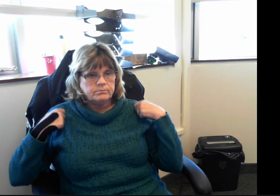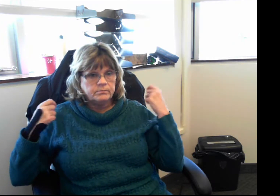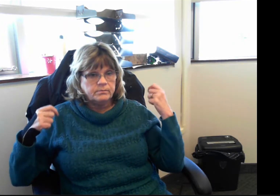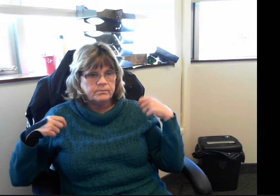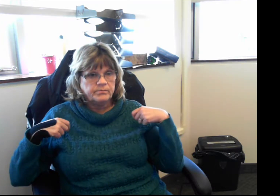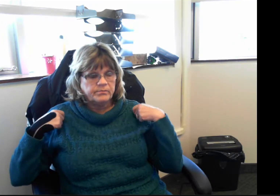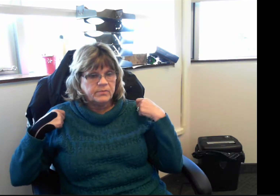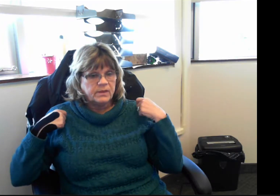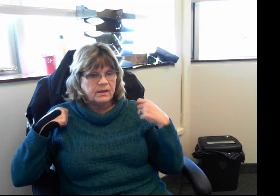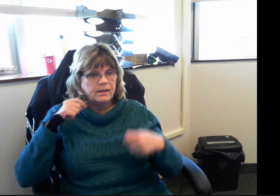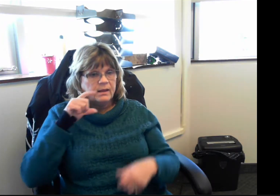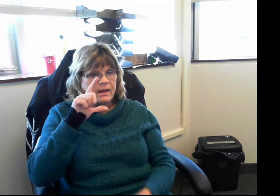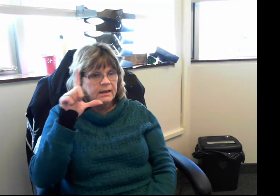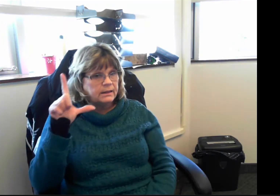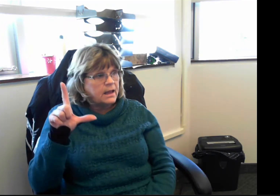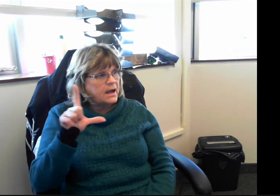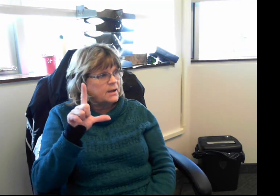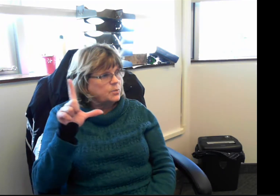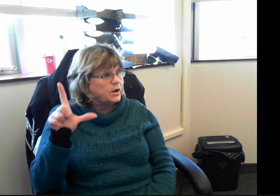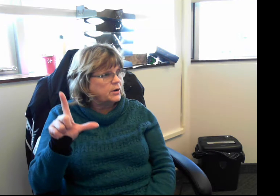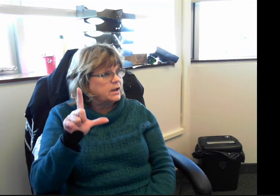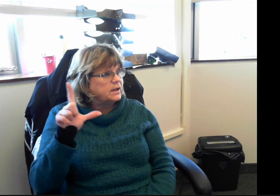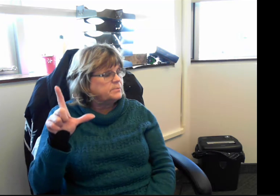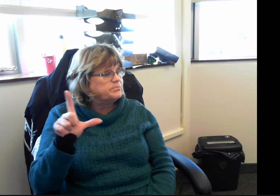gym, and library.